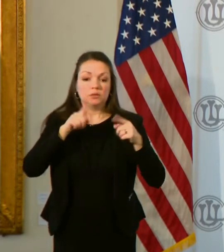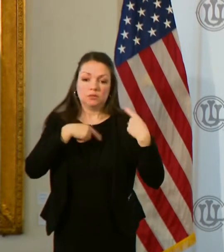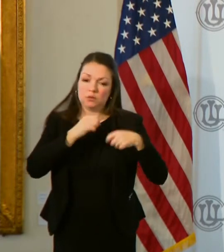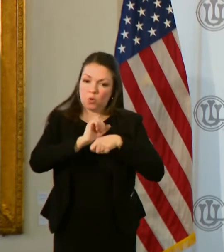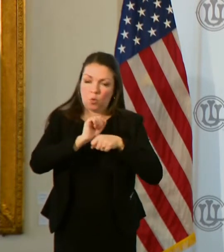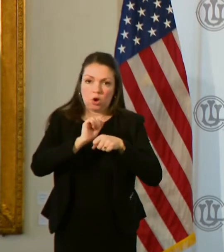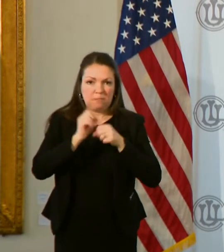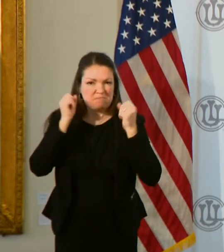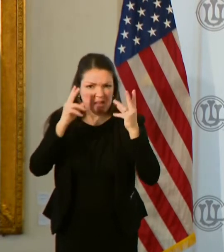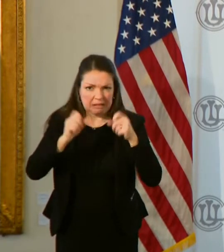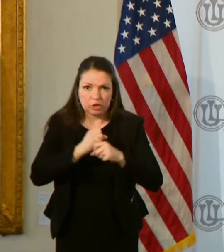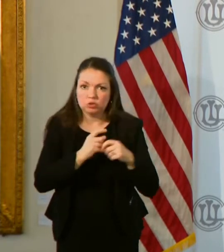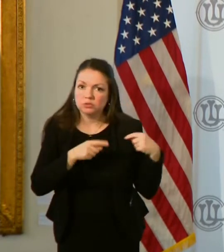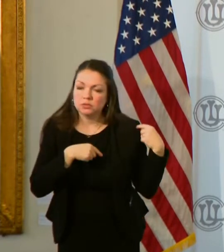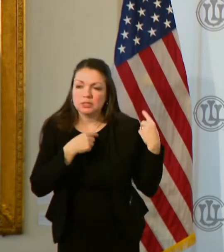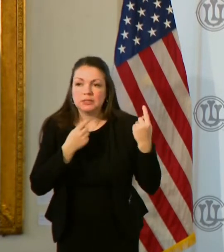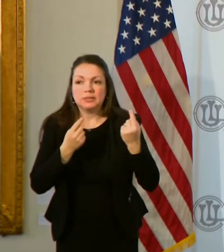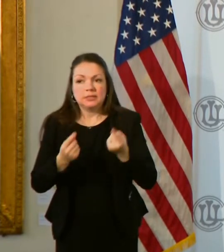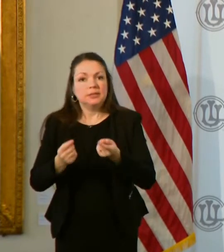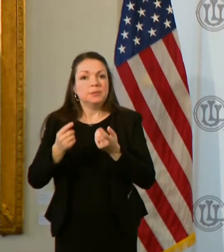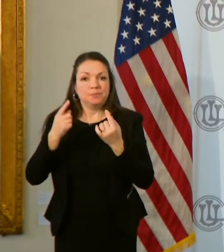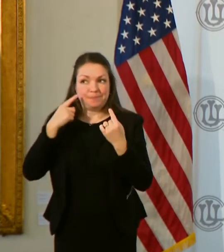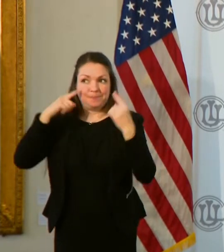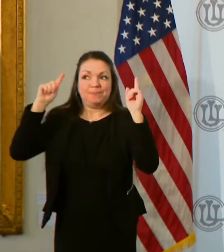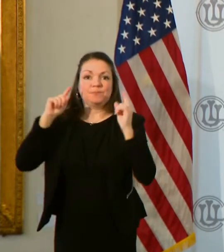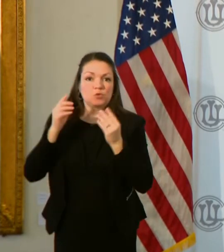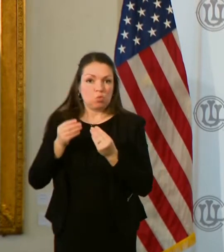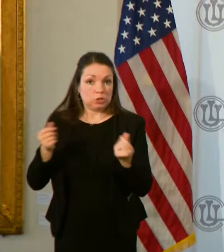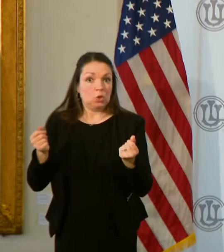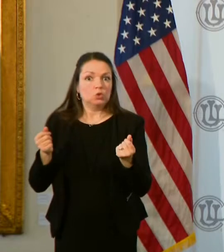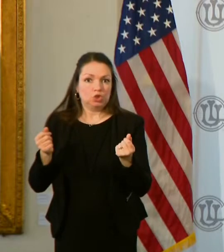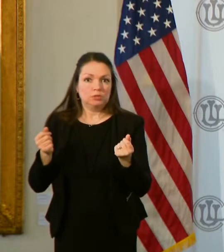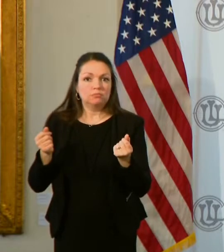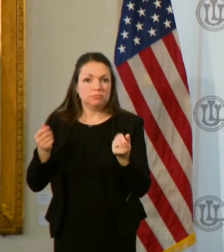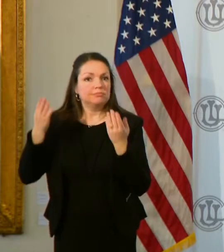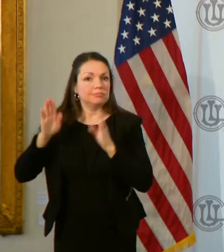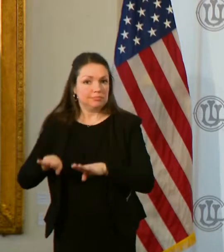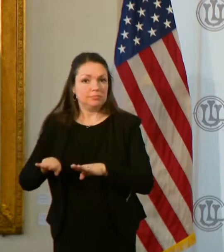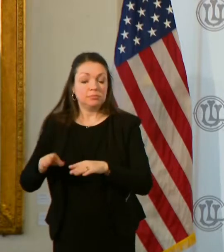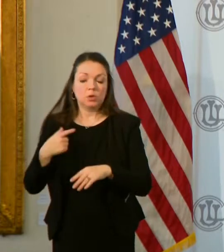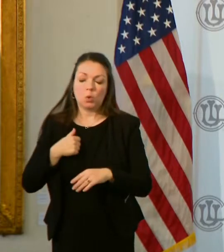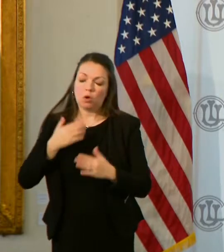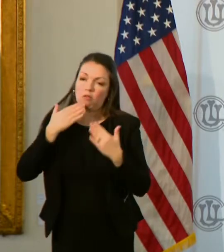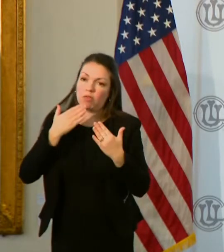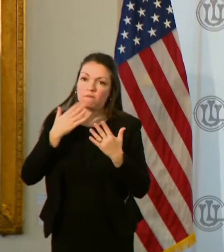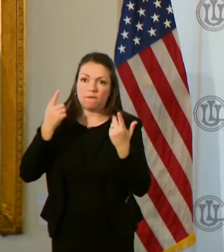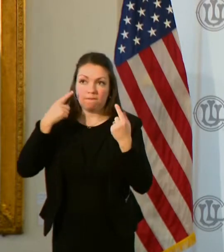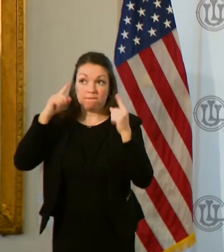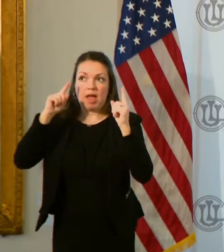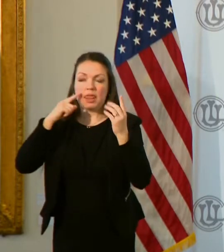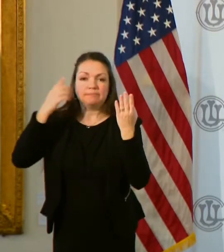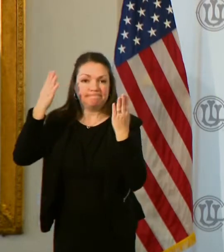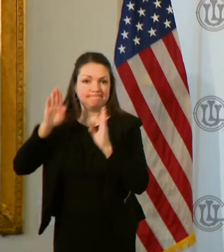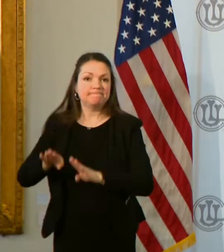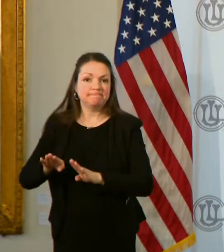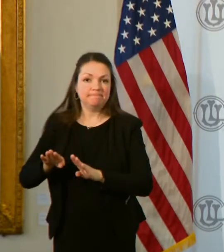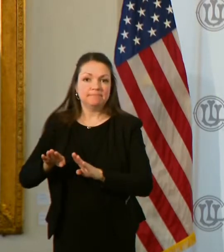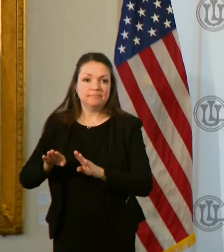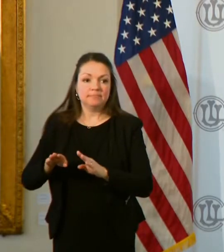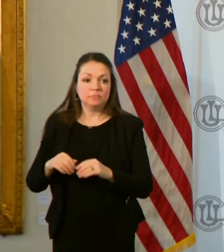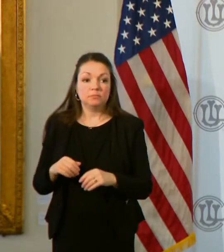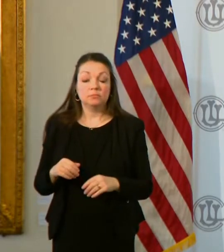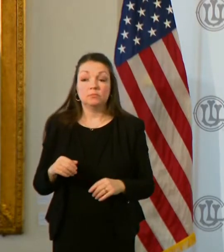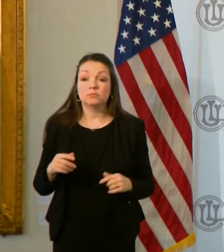years to bring to resolution. And we are grateful to finally have done so. We are